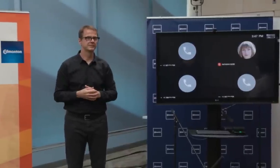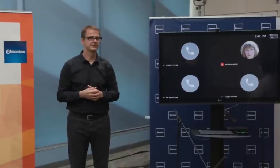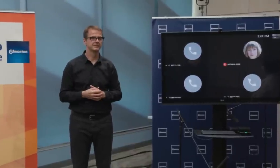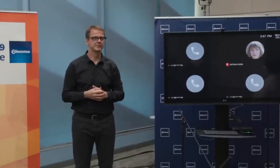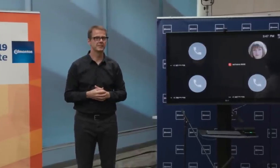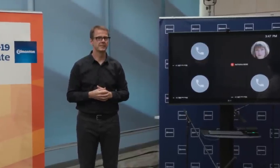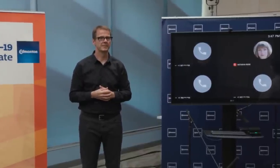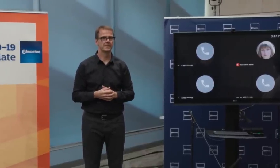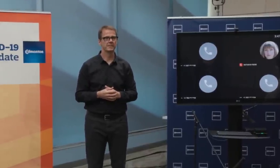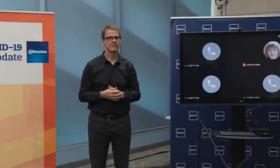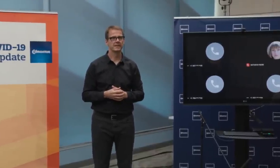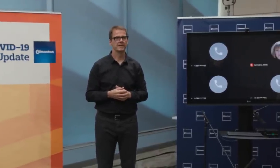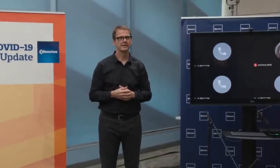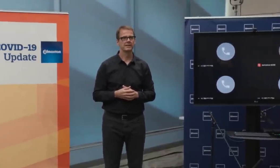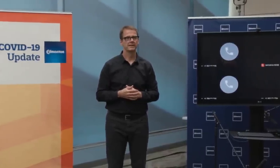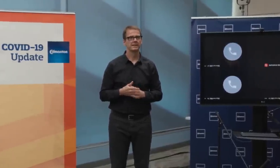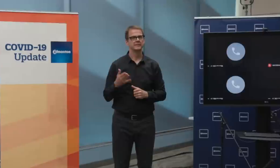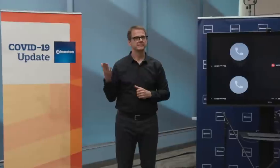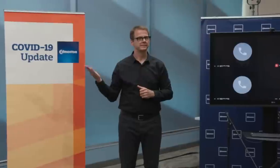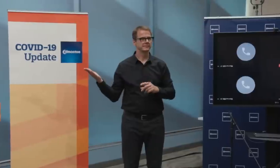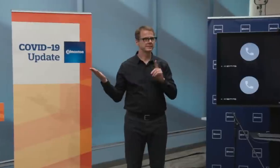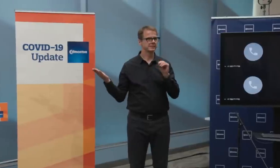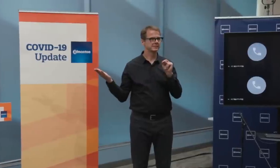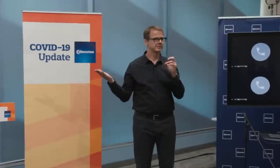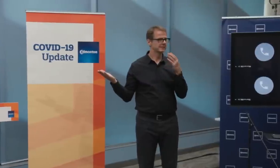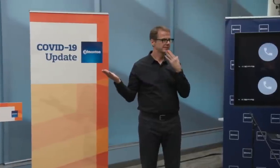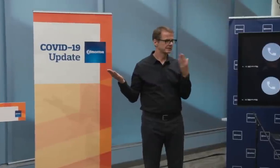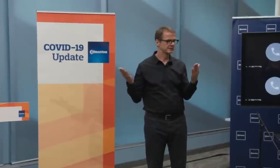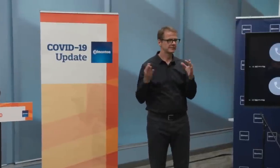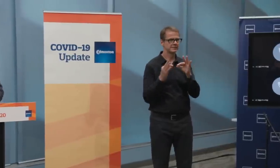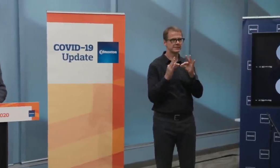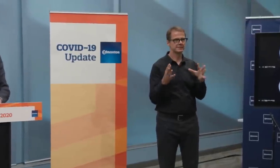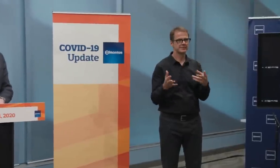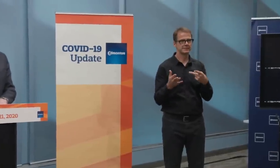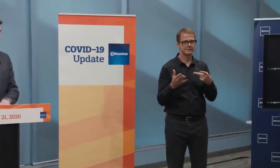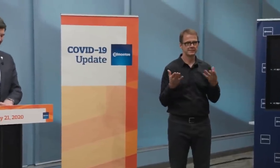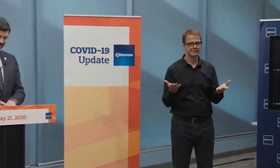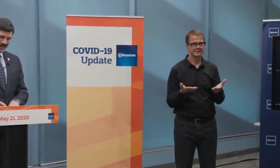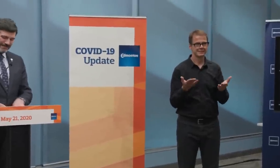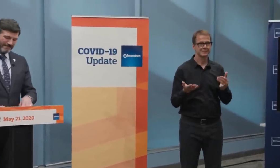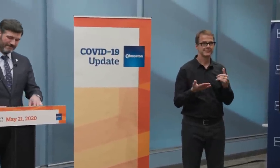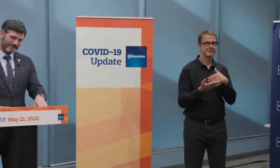again to Deanne and Kevin and also to my wife Sarah for the home haircut.